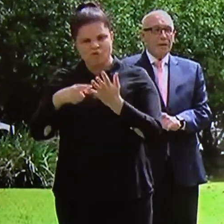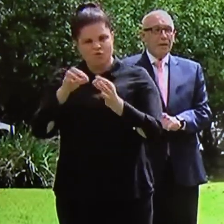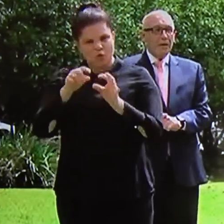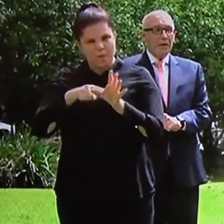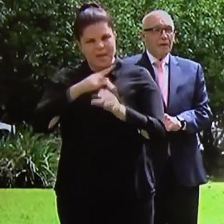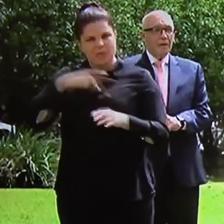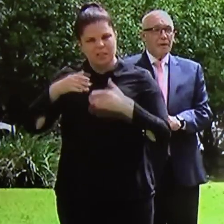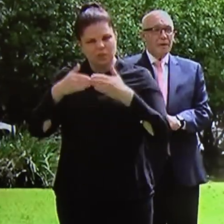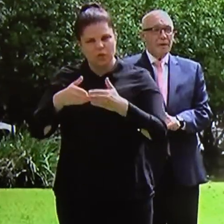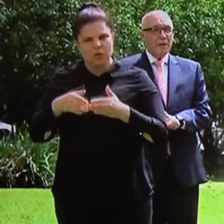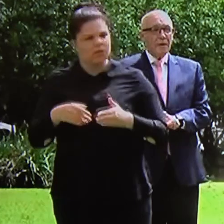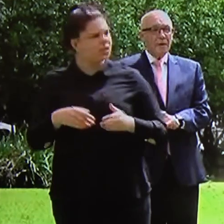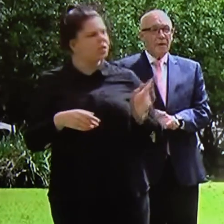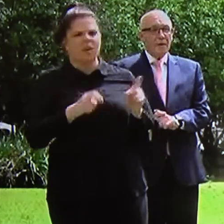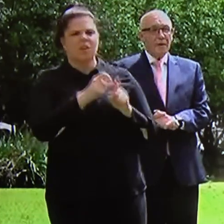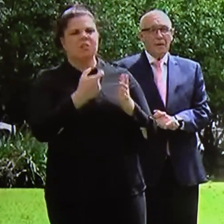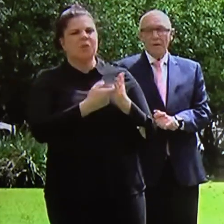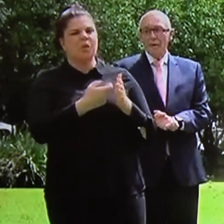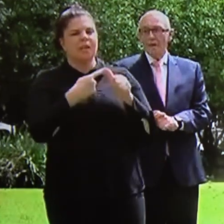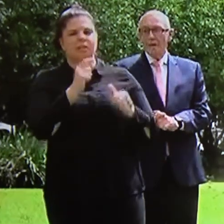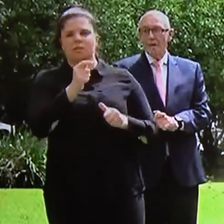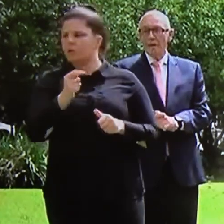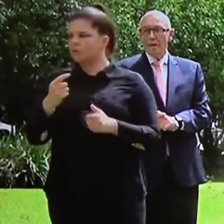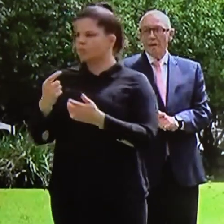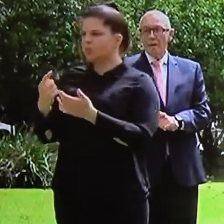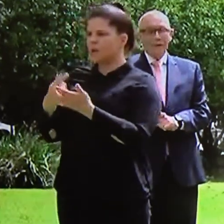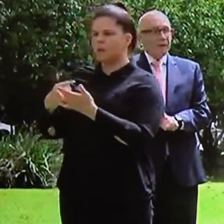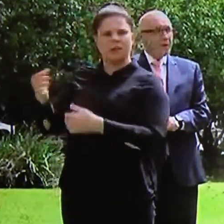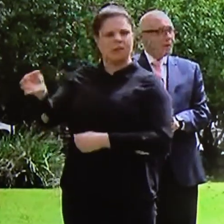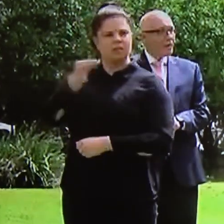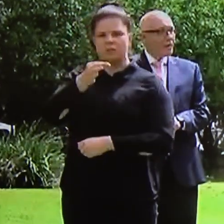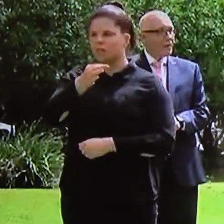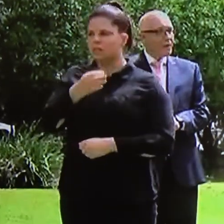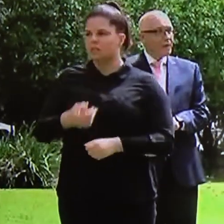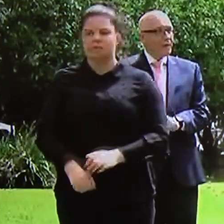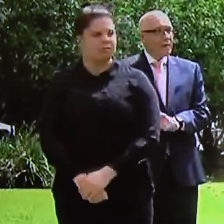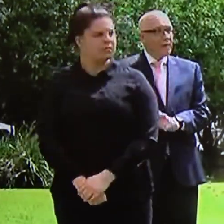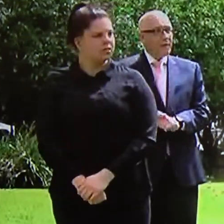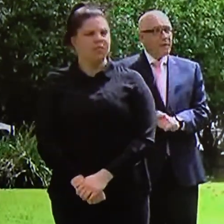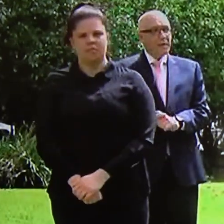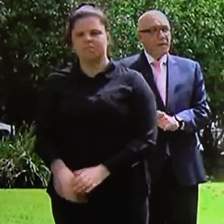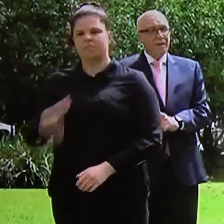to answer that in a minute. Is there any other questions to me before I step back? Okay, Dr. Selvey.